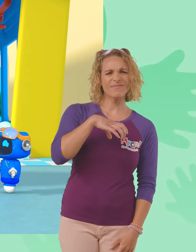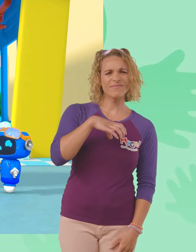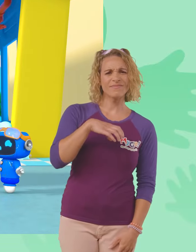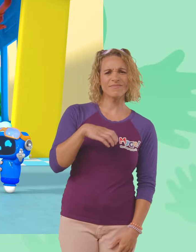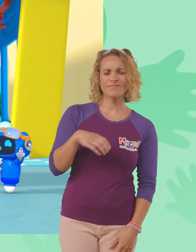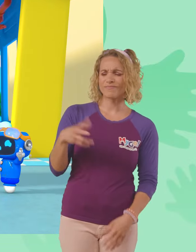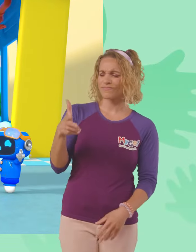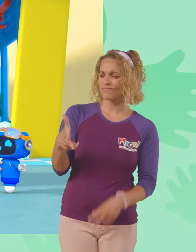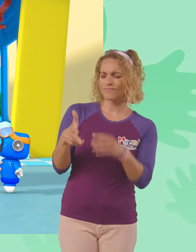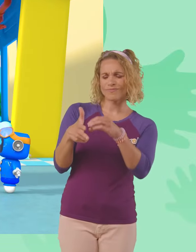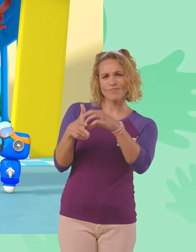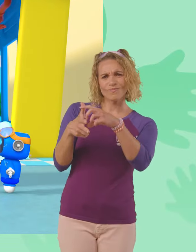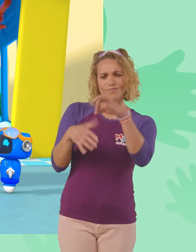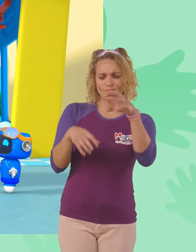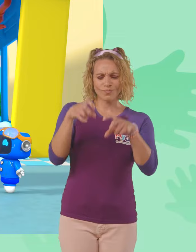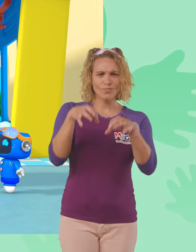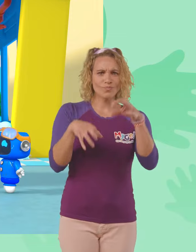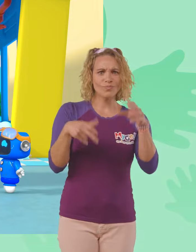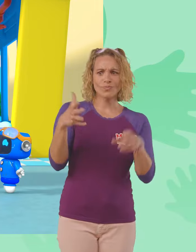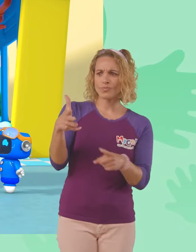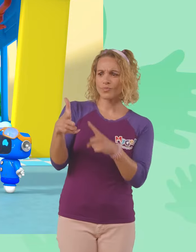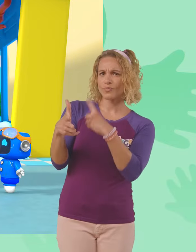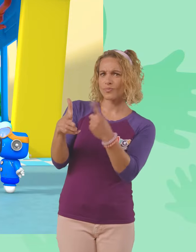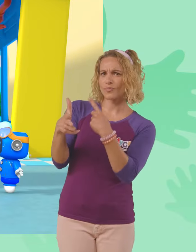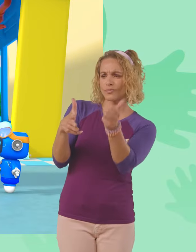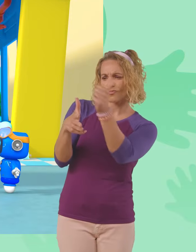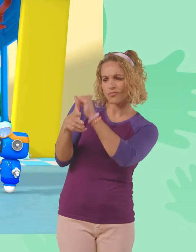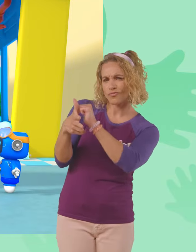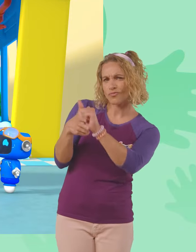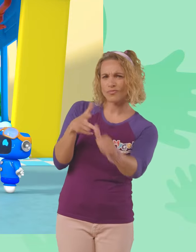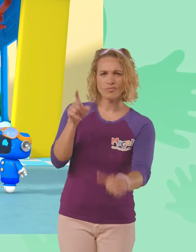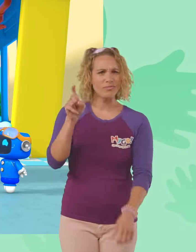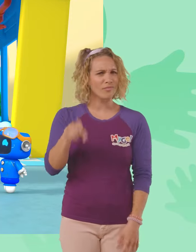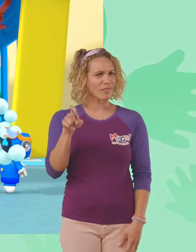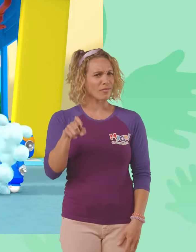That's strange. The rollers are meant to wash the bubbles off.